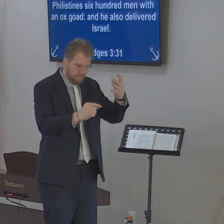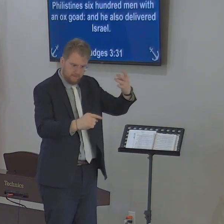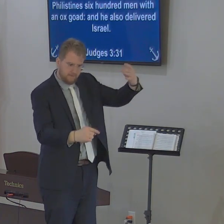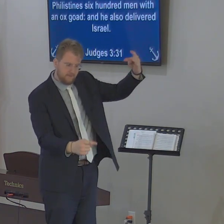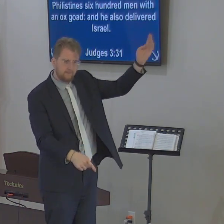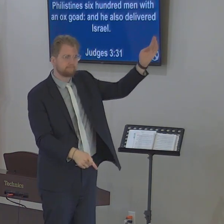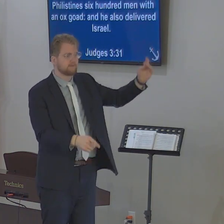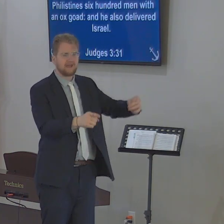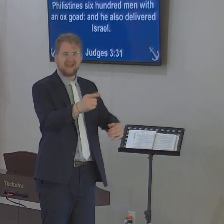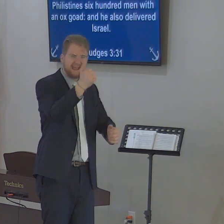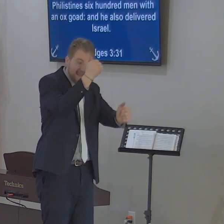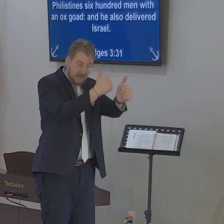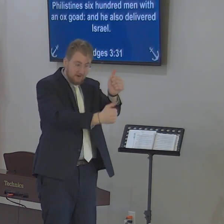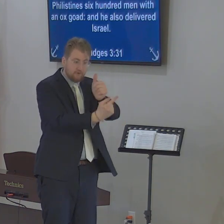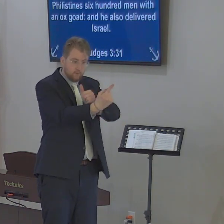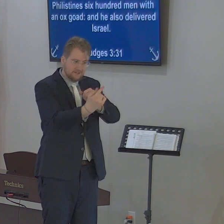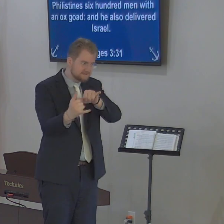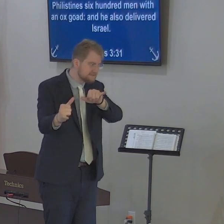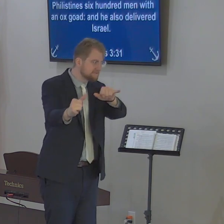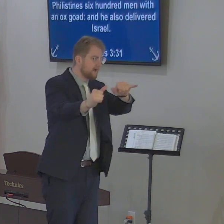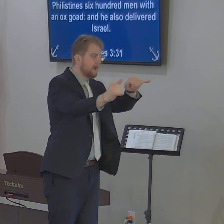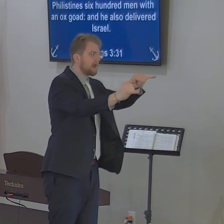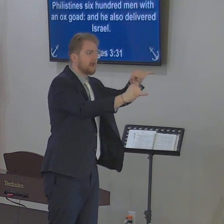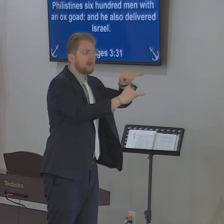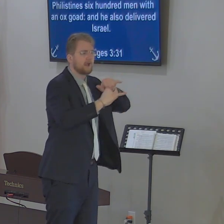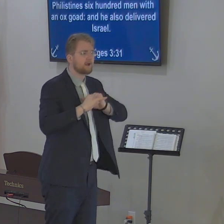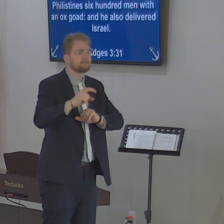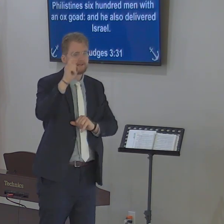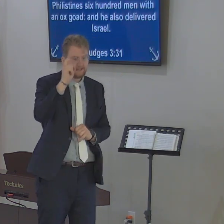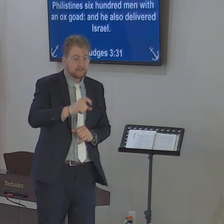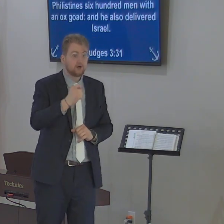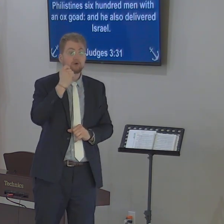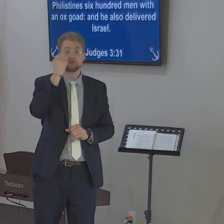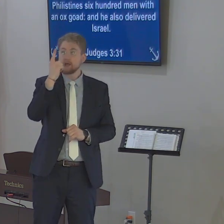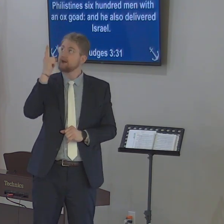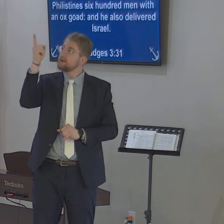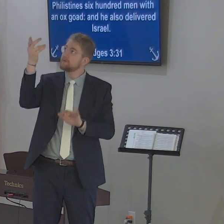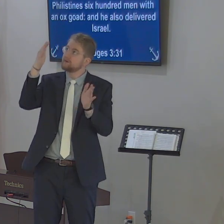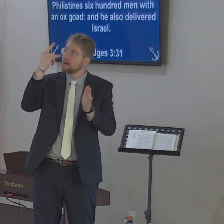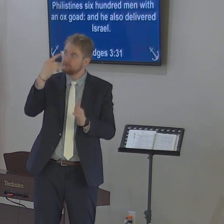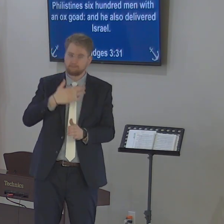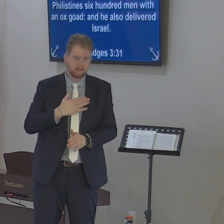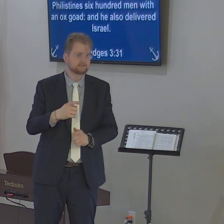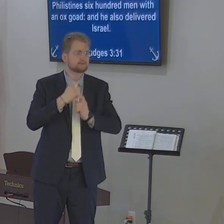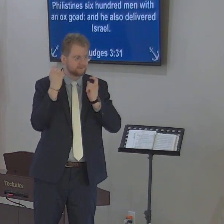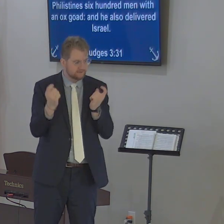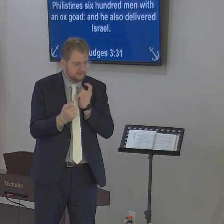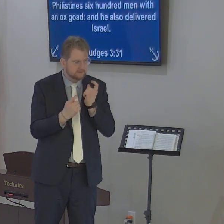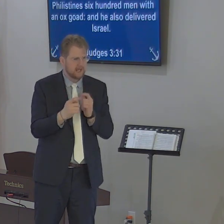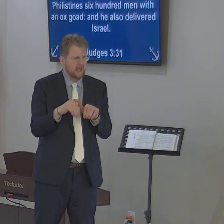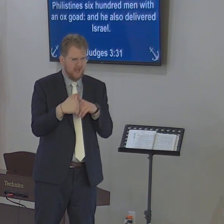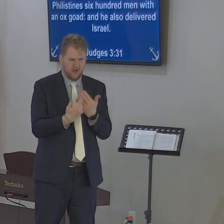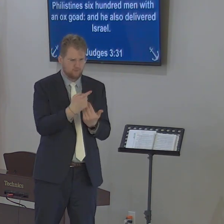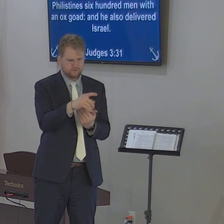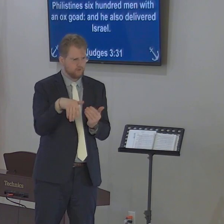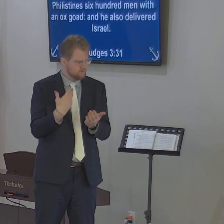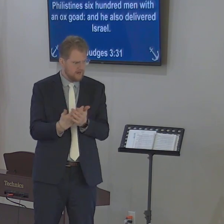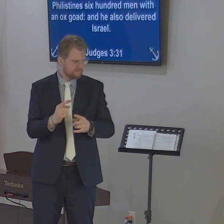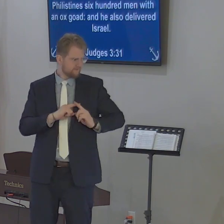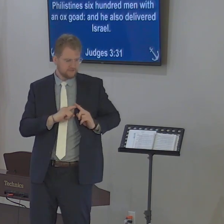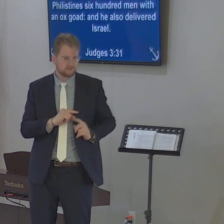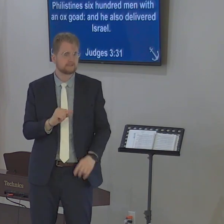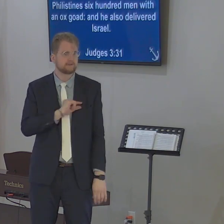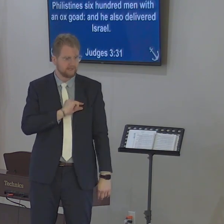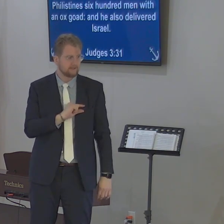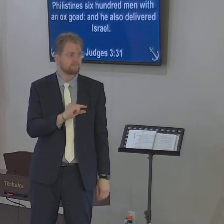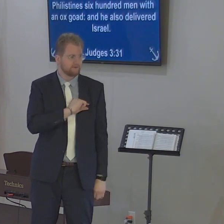said, that Jesus died for your sins, for you to be saved. How did you get there? It was the pricking, the conviction of the Holy Spirit of God, opening your eyes to